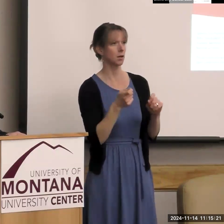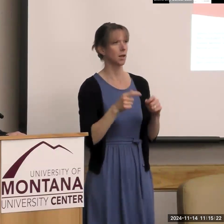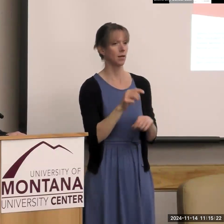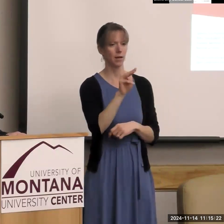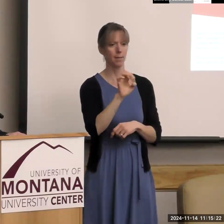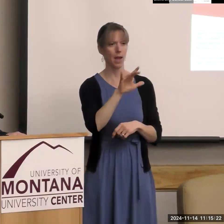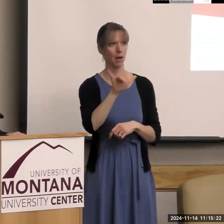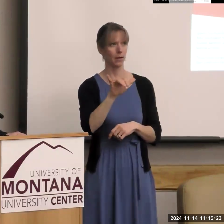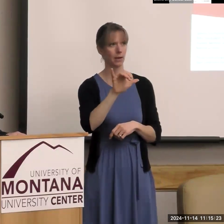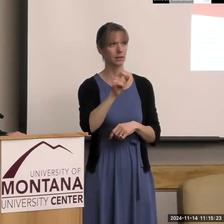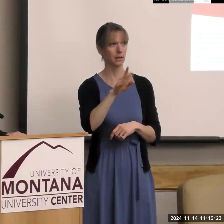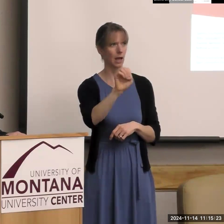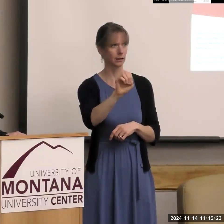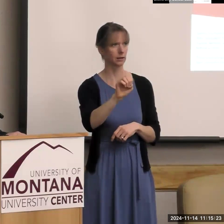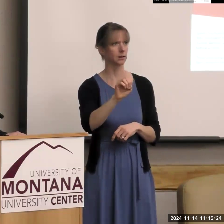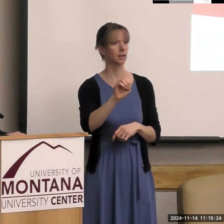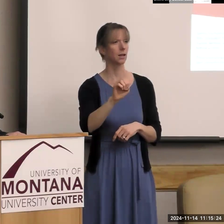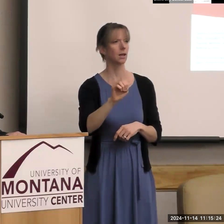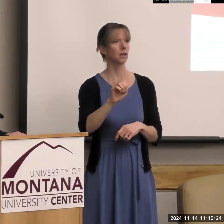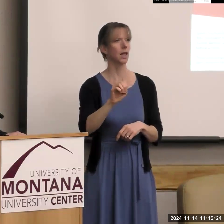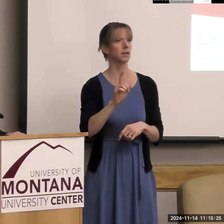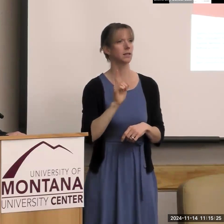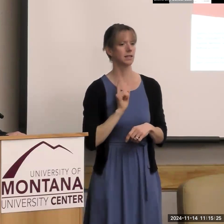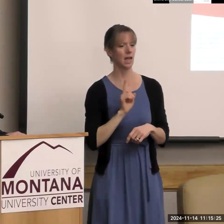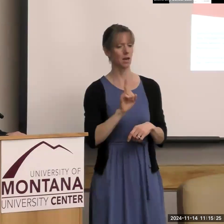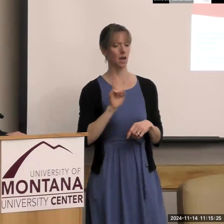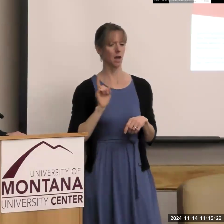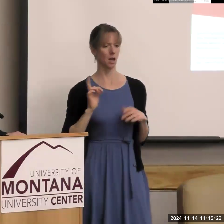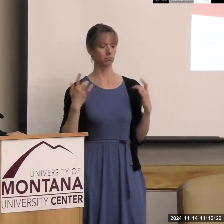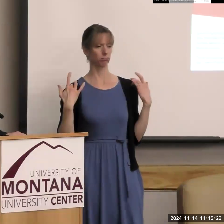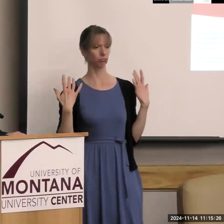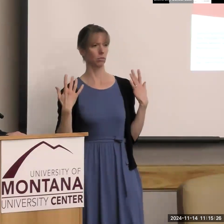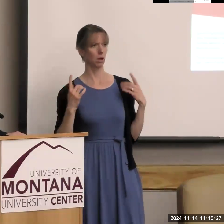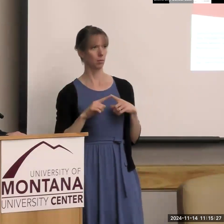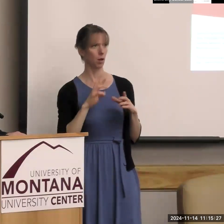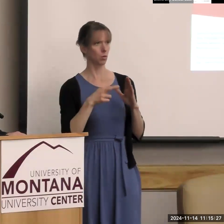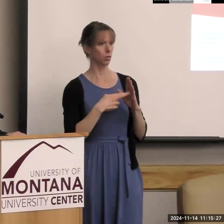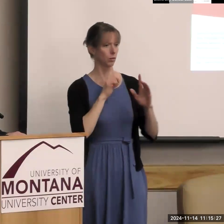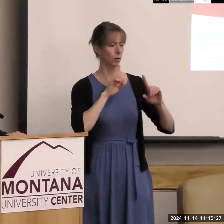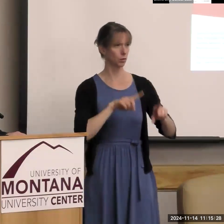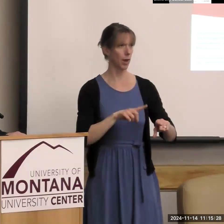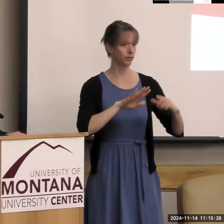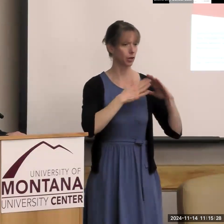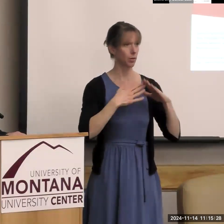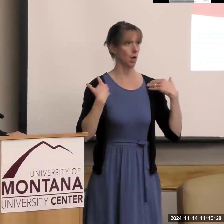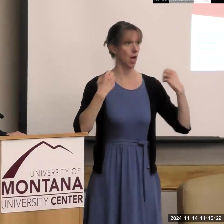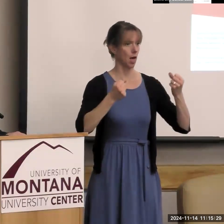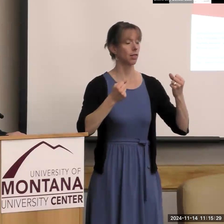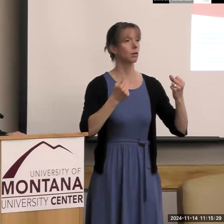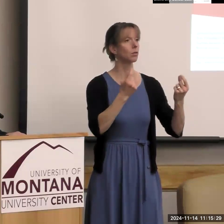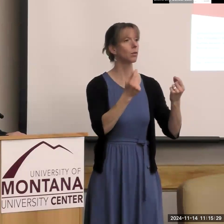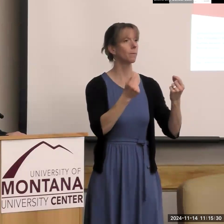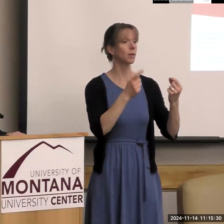science, where they're often like on the sidelines, but their role in terms of our response at the community health level is